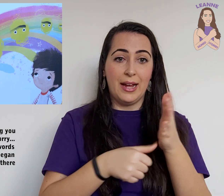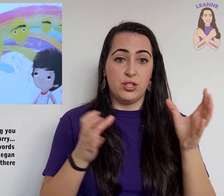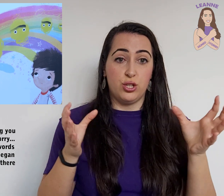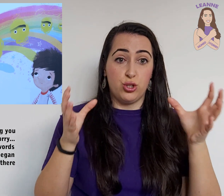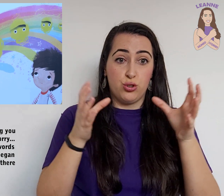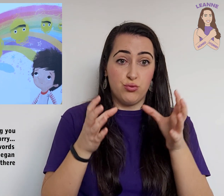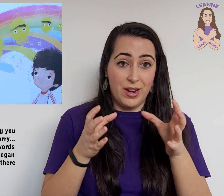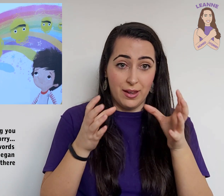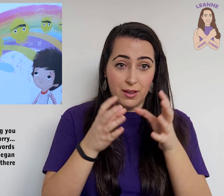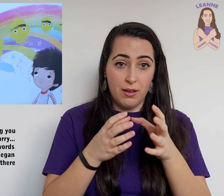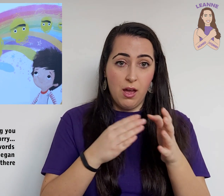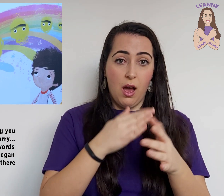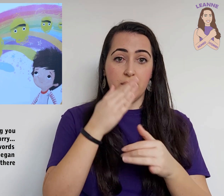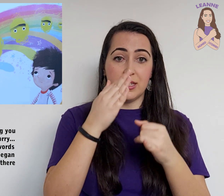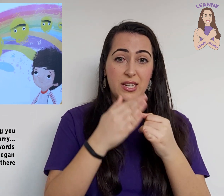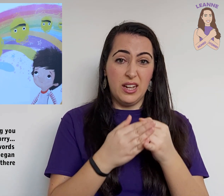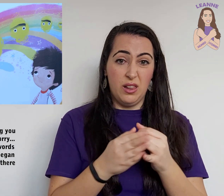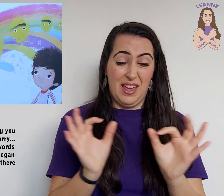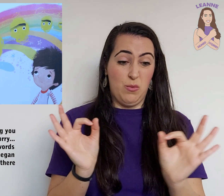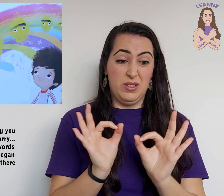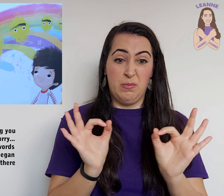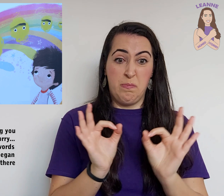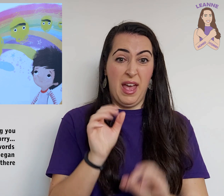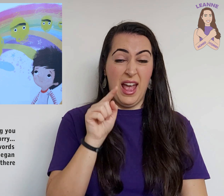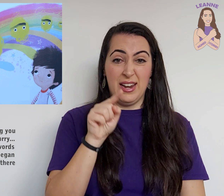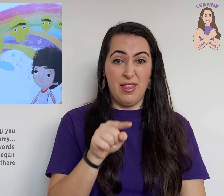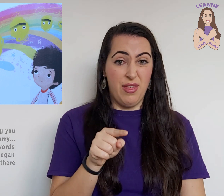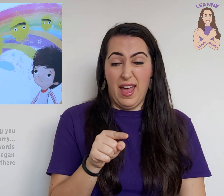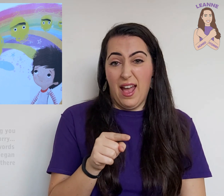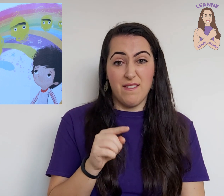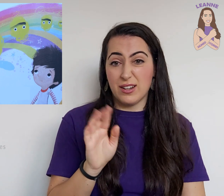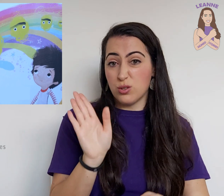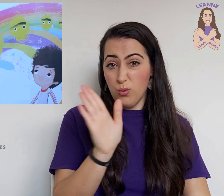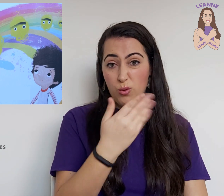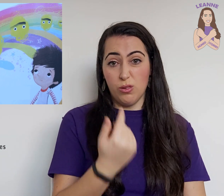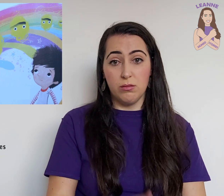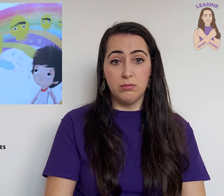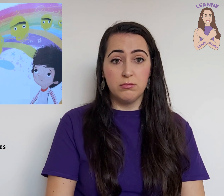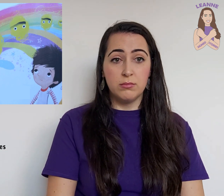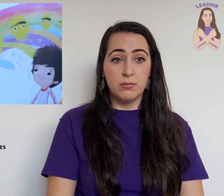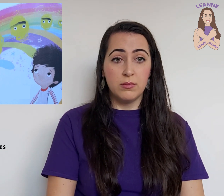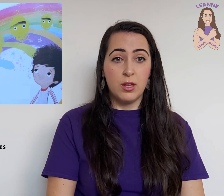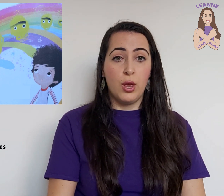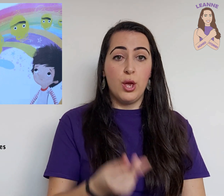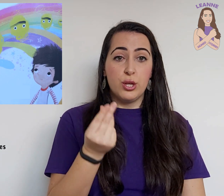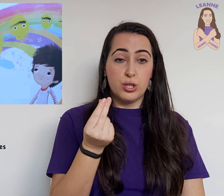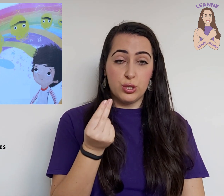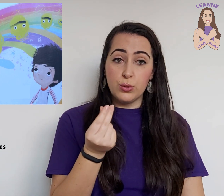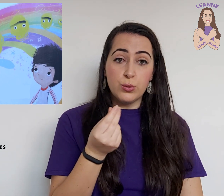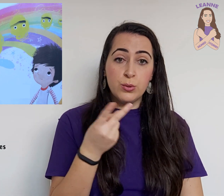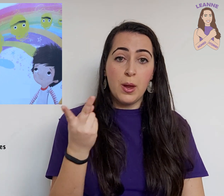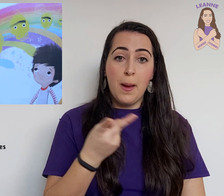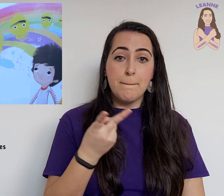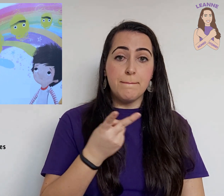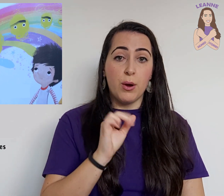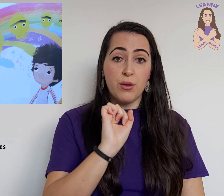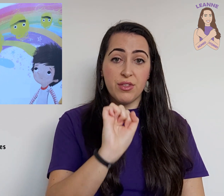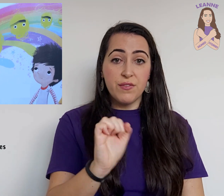to shrink until it was barely there at all. Soon, both of